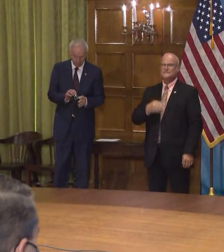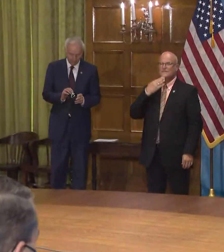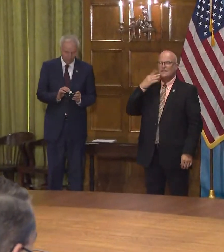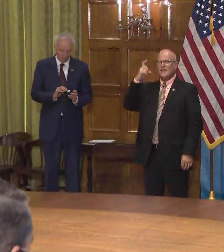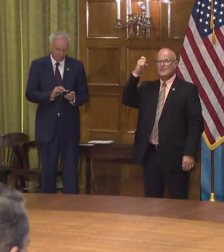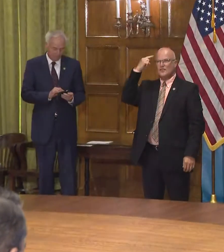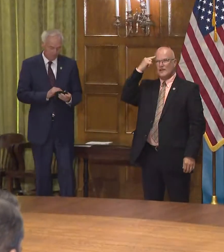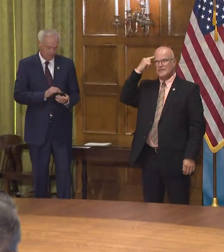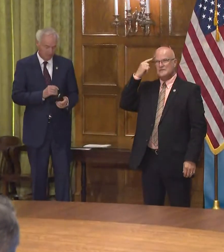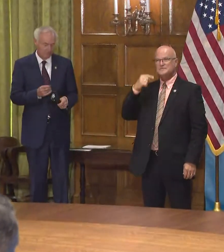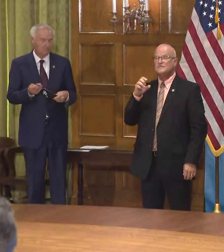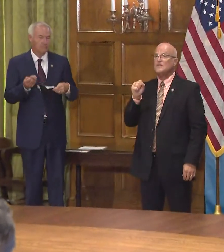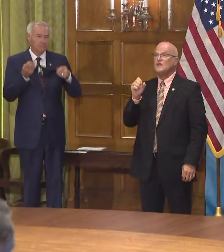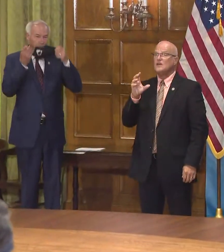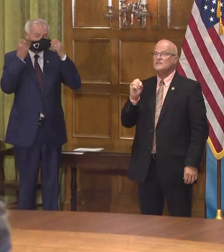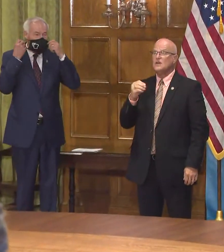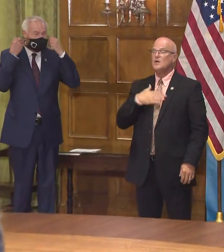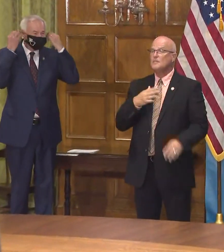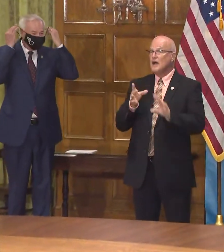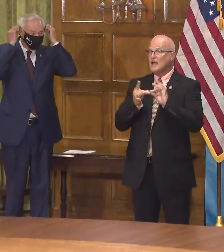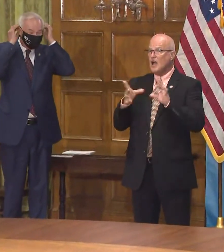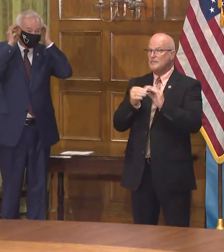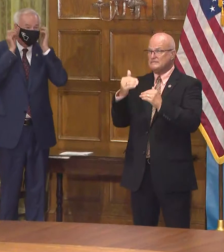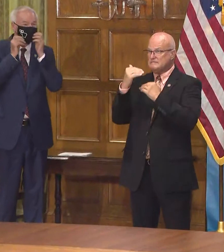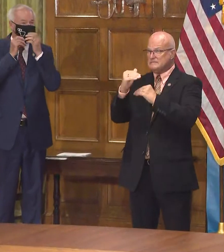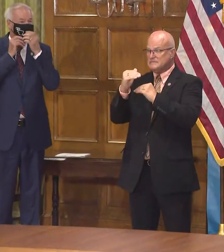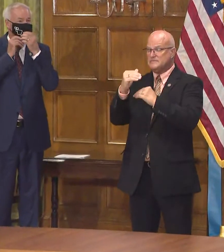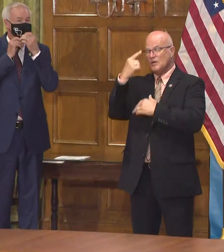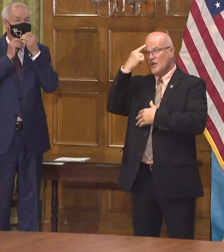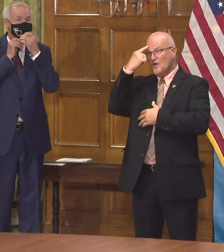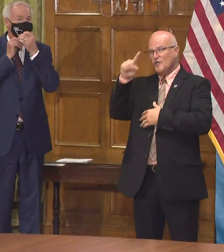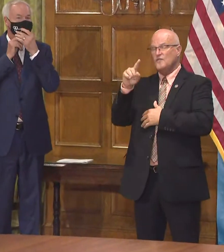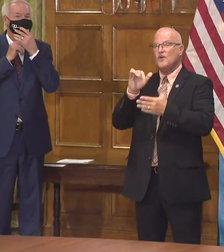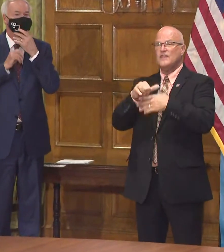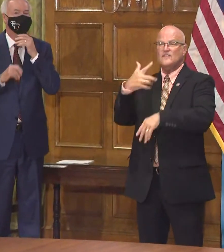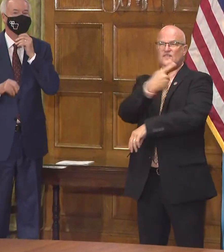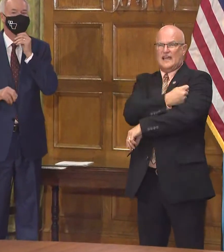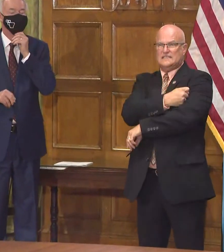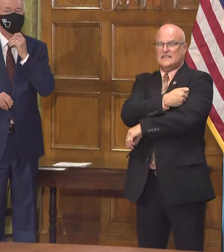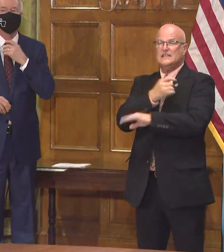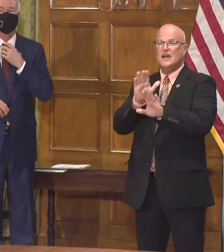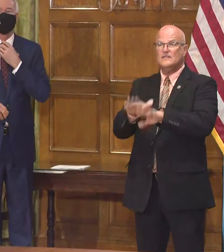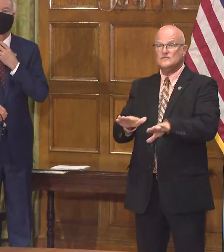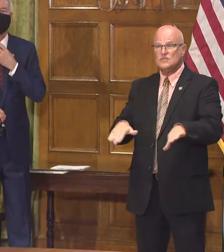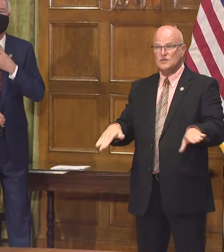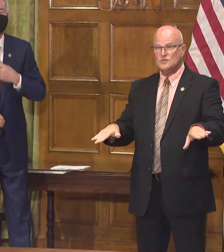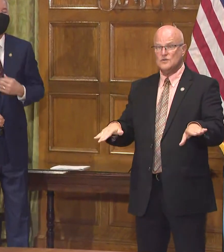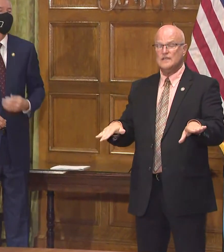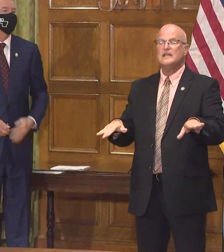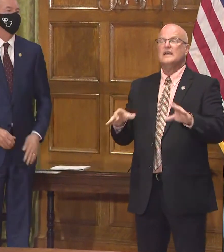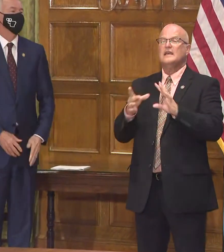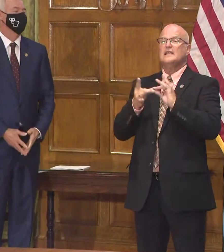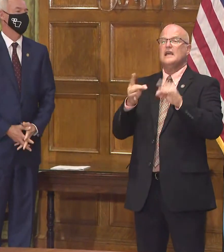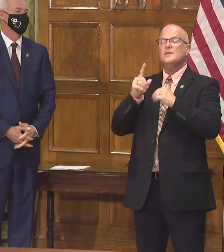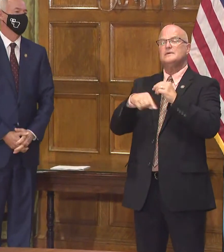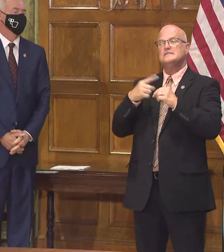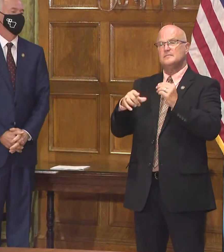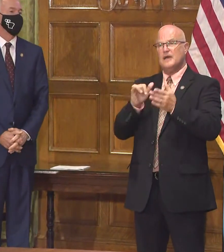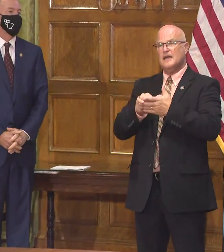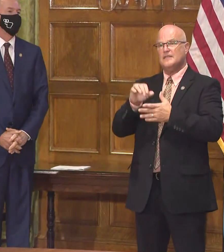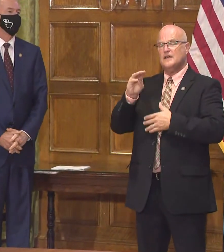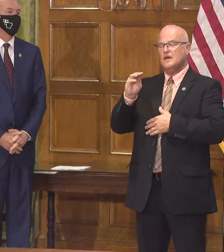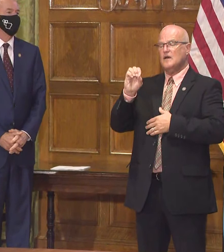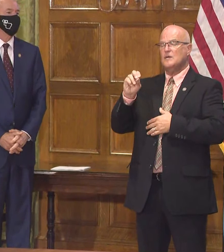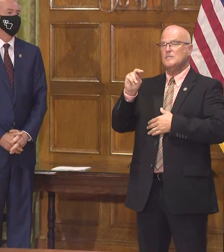Thank you, Governor. So my comments today will be limited to the vaccination of children, comments on the